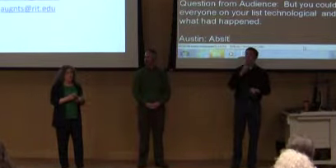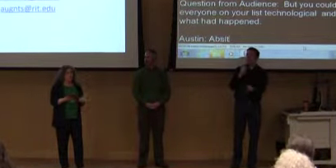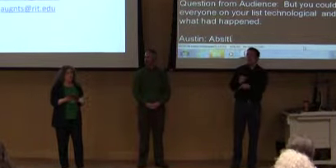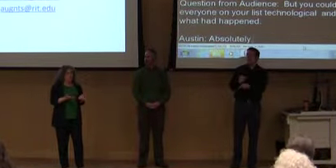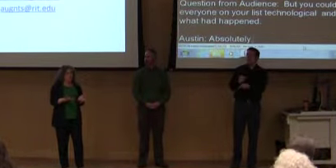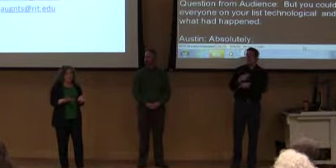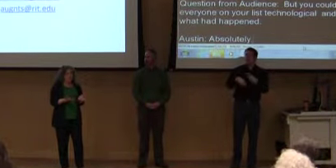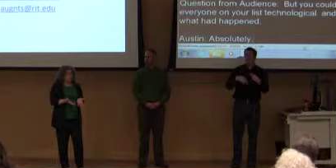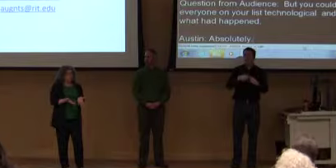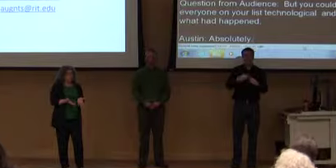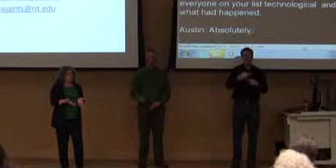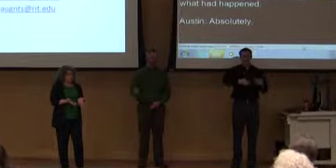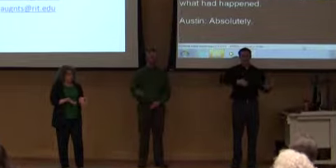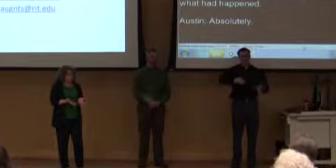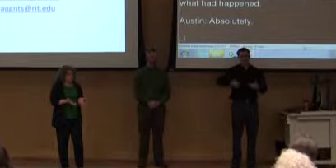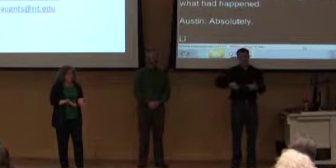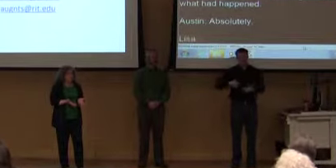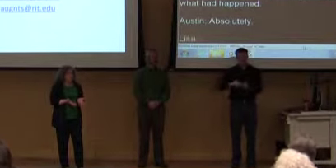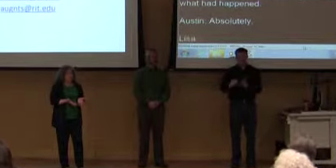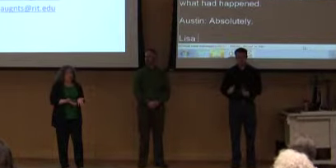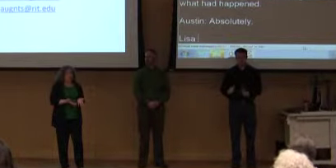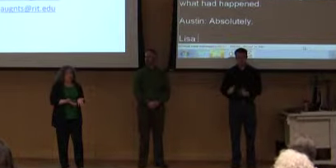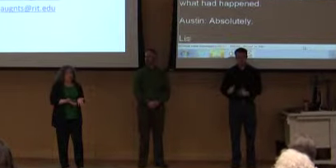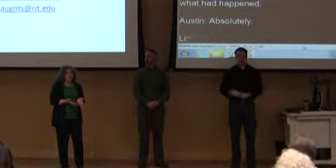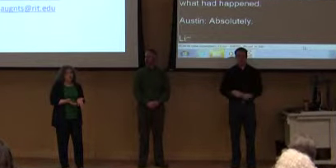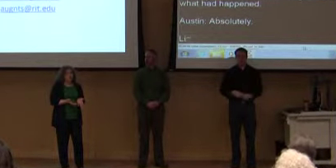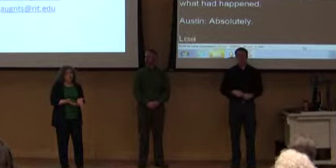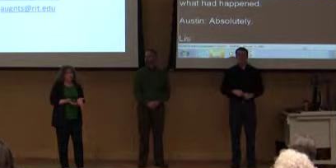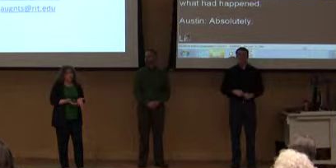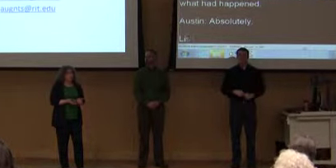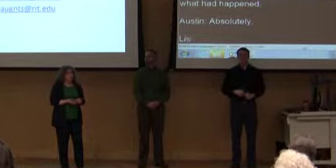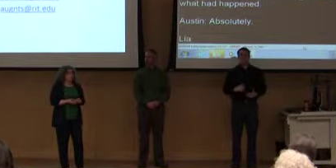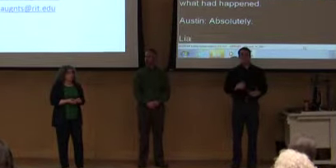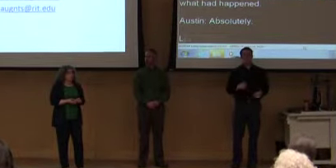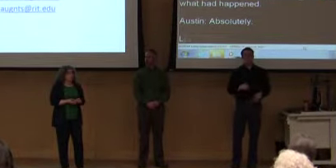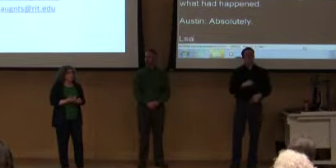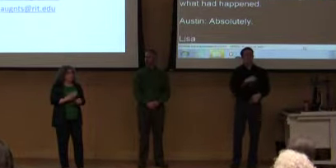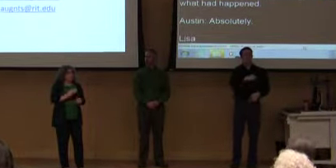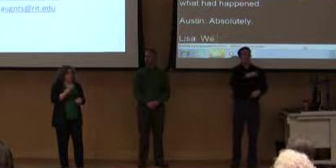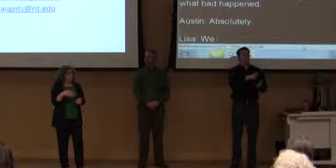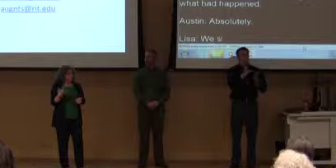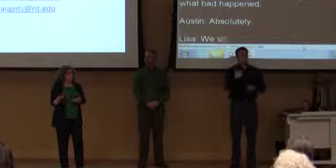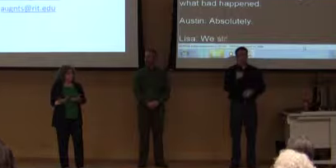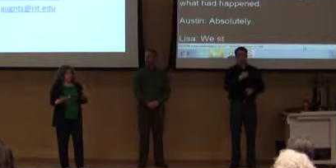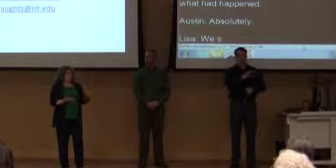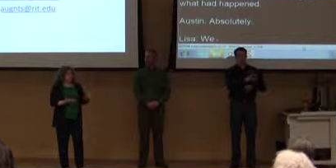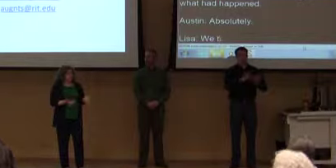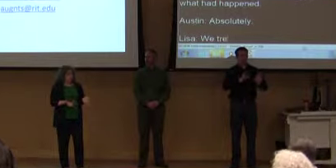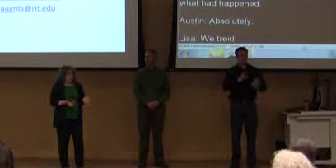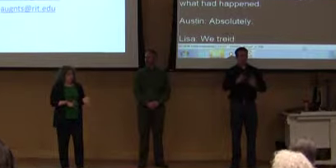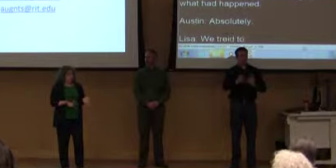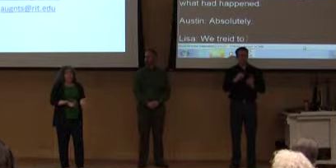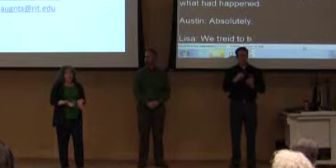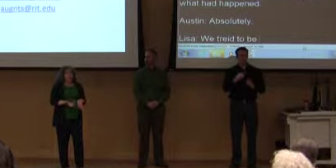careful about inviting students. So the students were selected individually by